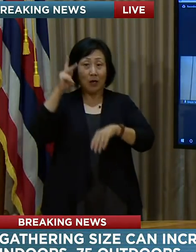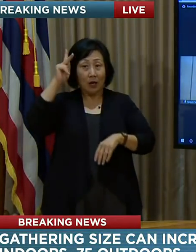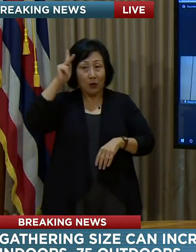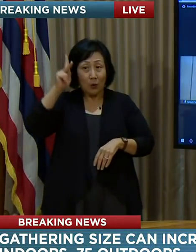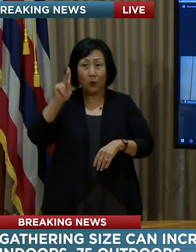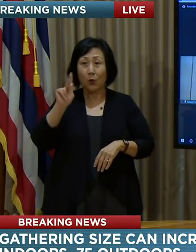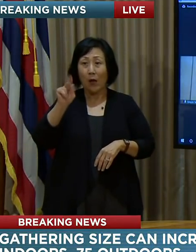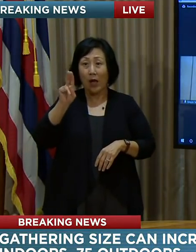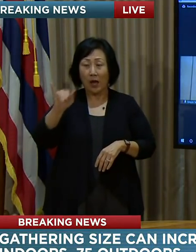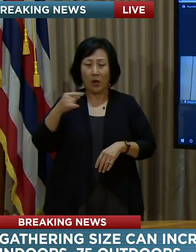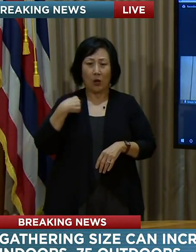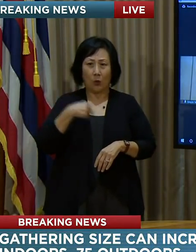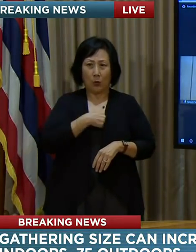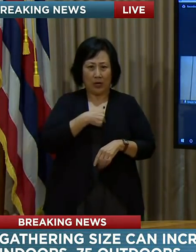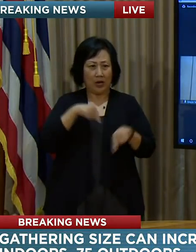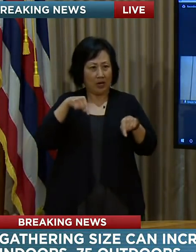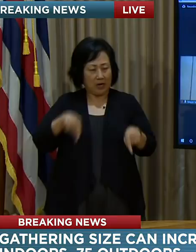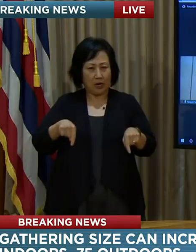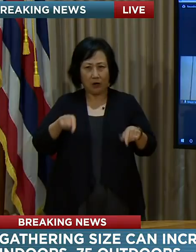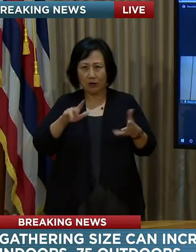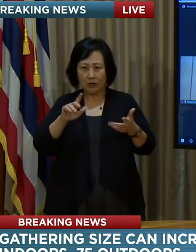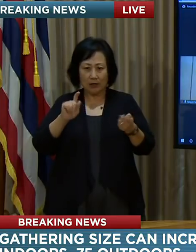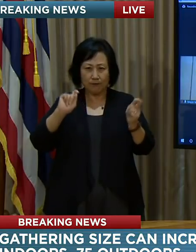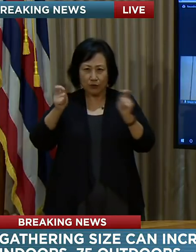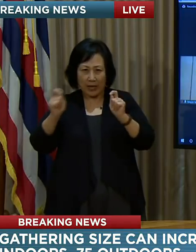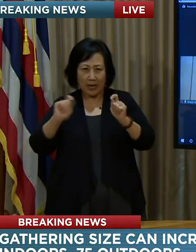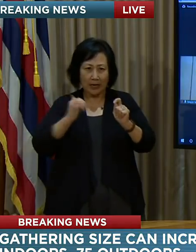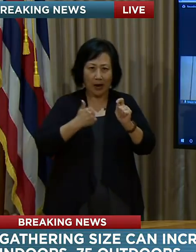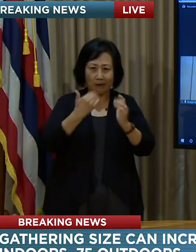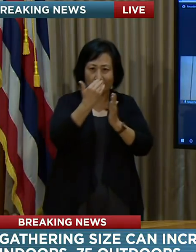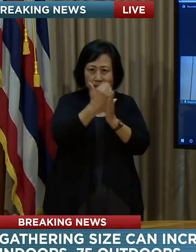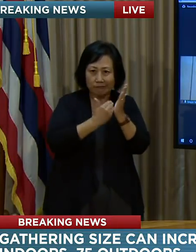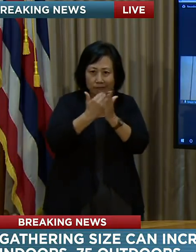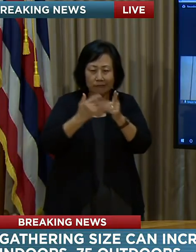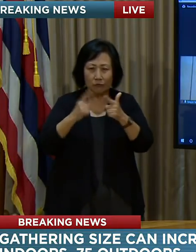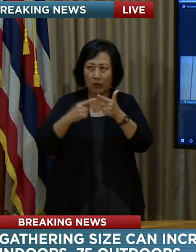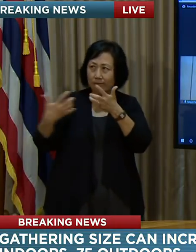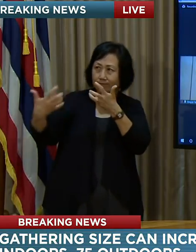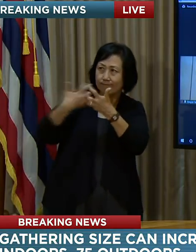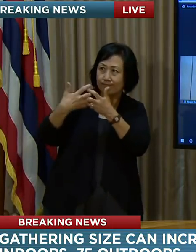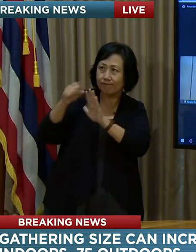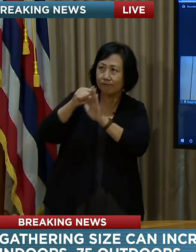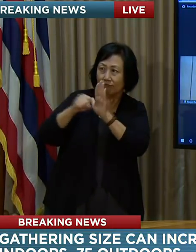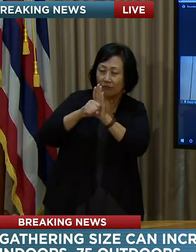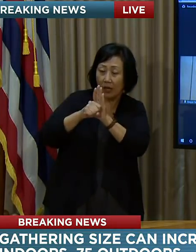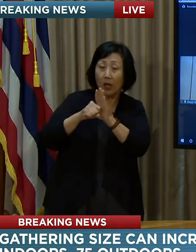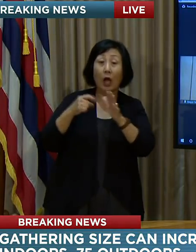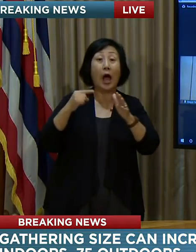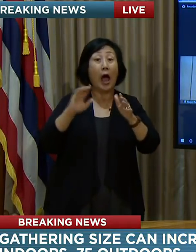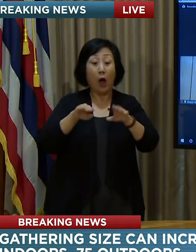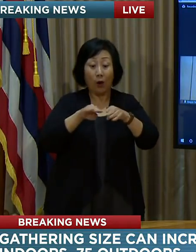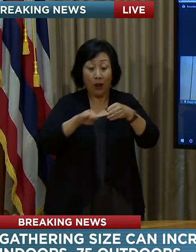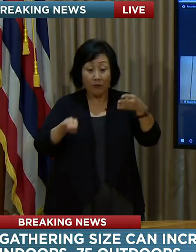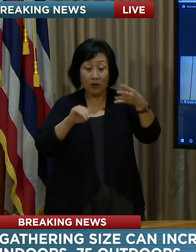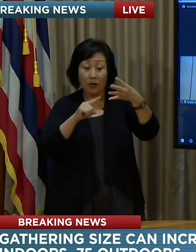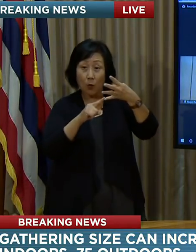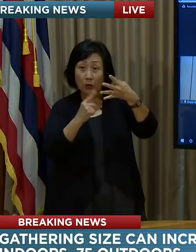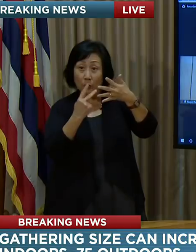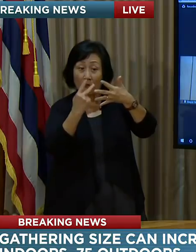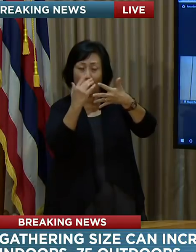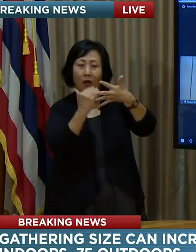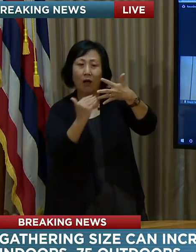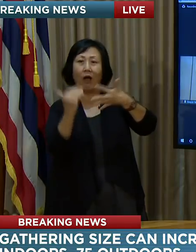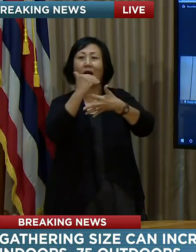adjusting to be able to be in sync with the state. We'll move into the next tier, which is tier 5, come July